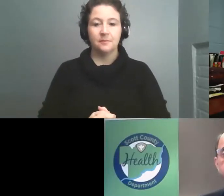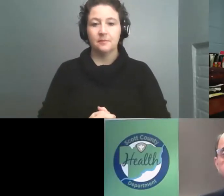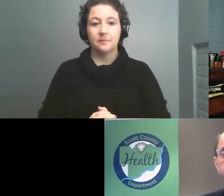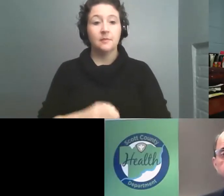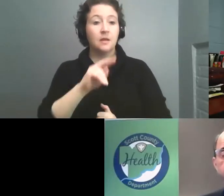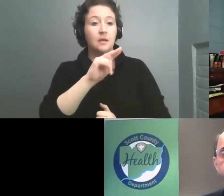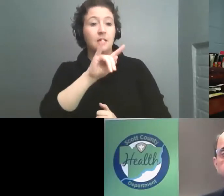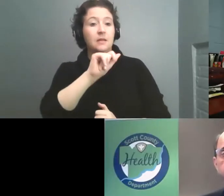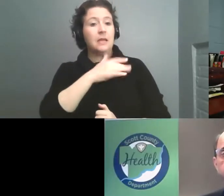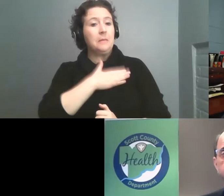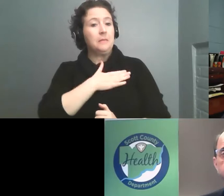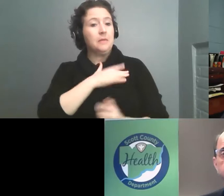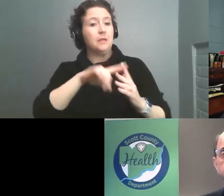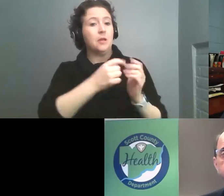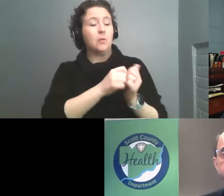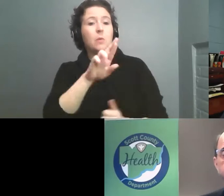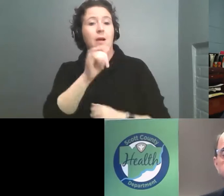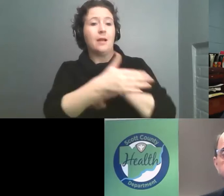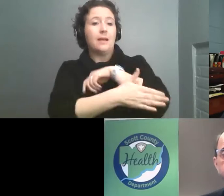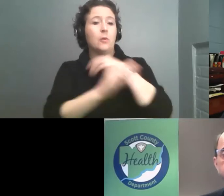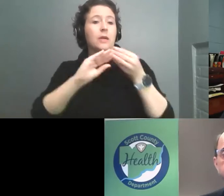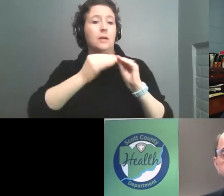Nita, let's go ahead and start off with Rock Island County members.